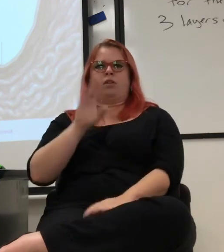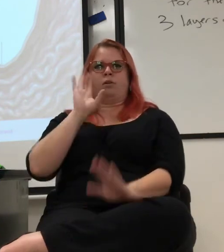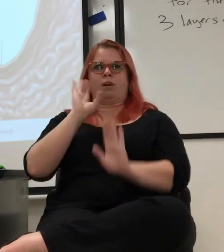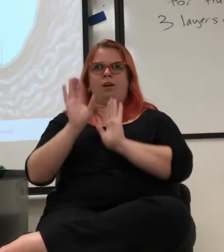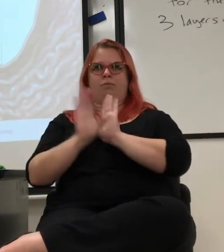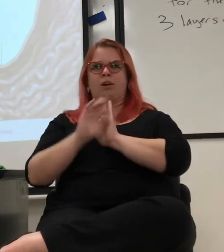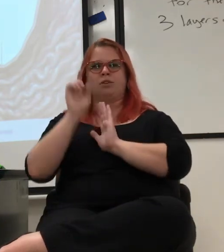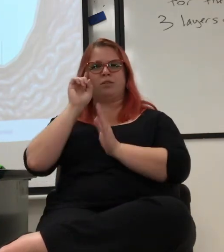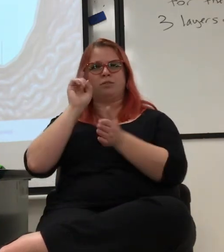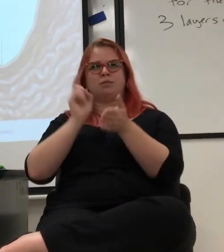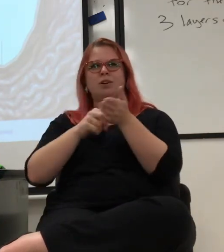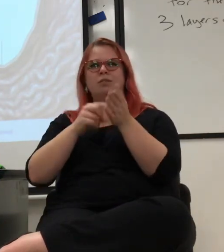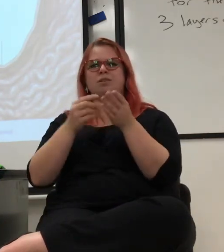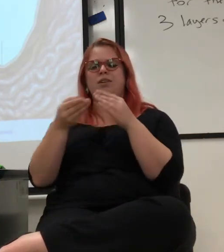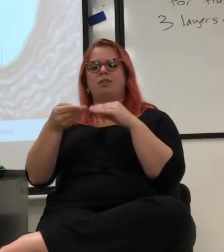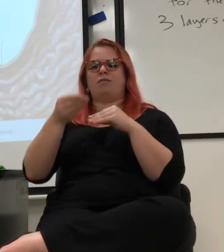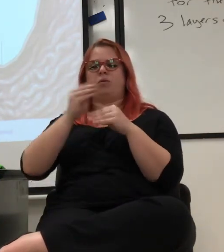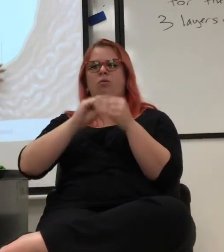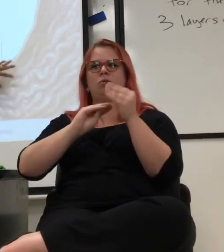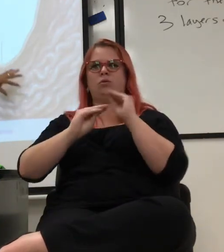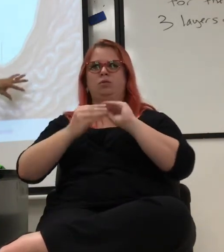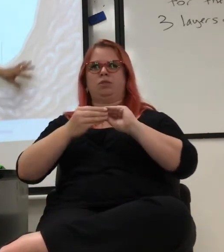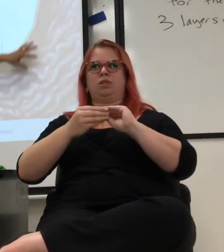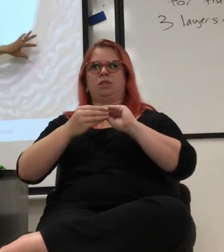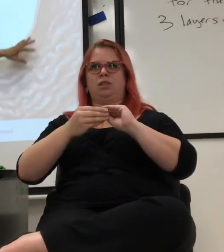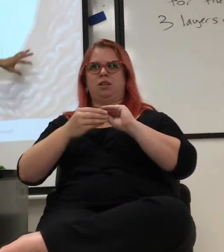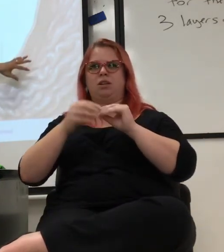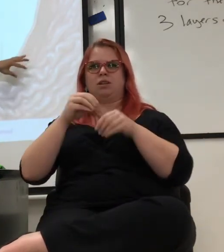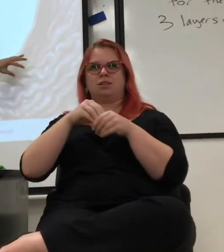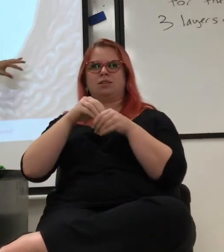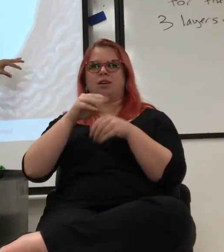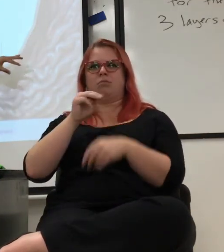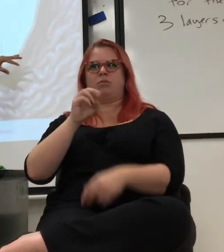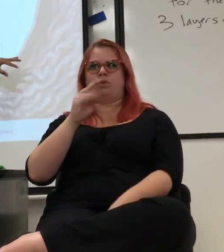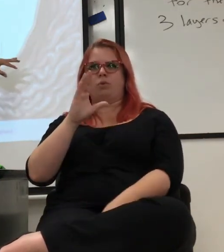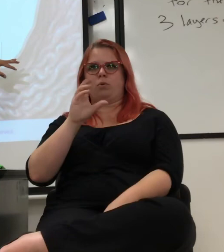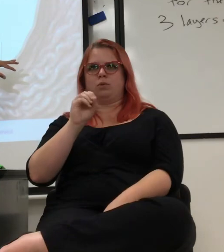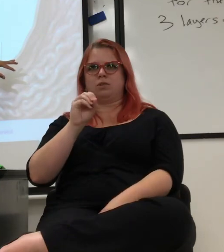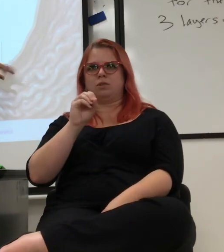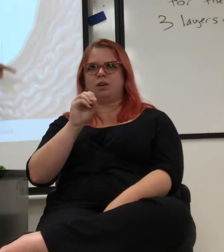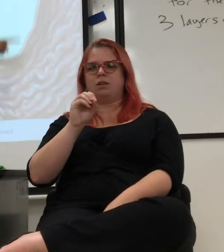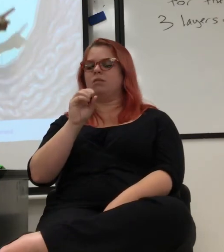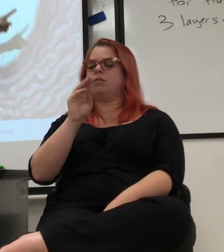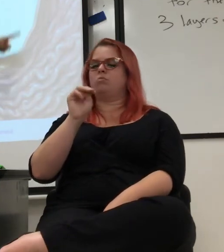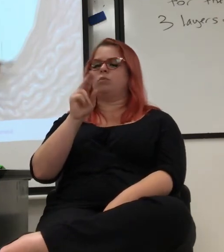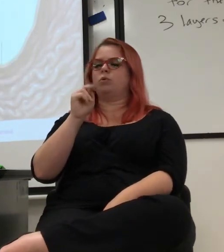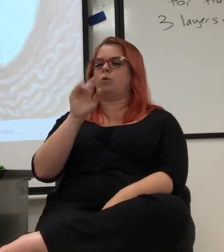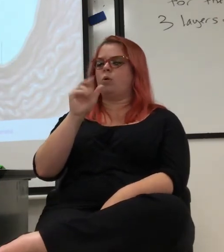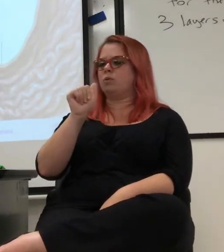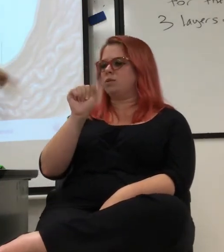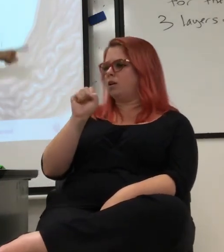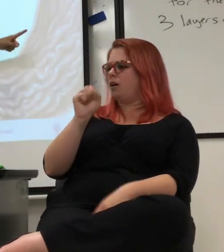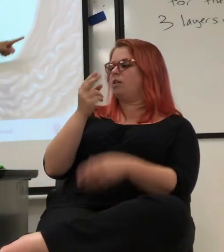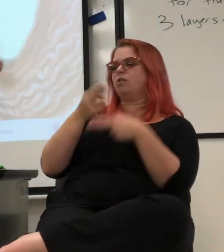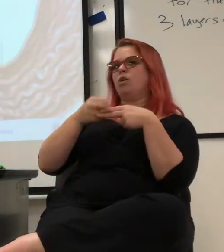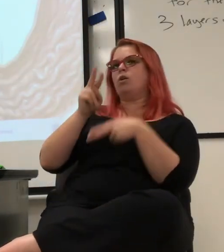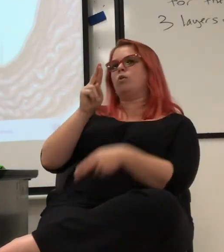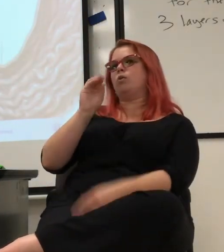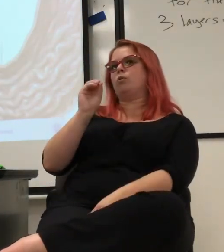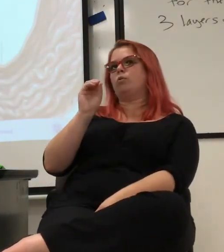the folding, the stomach foldings of the mucosa, they're called rugae, and they're kind of longitudinal.